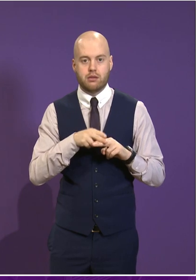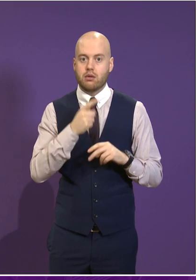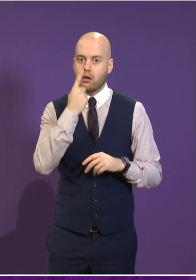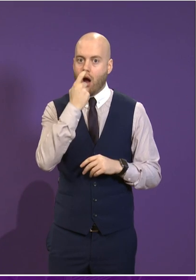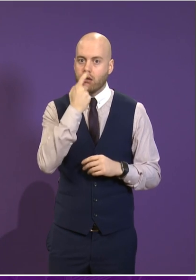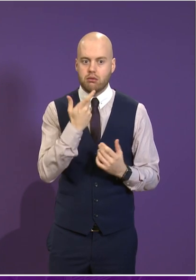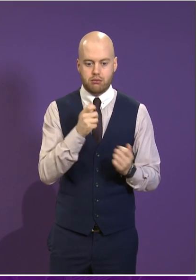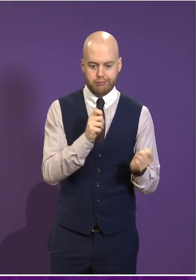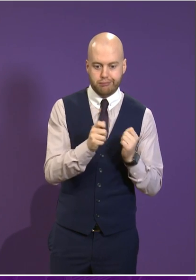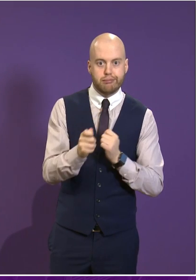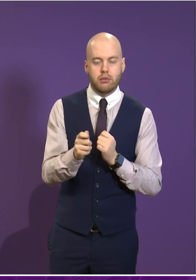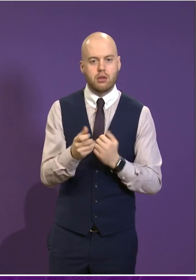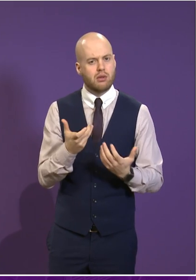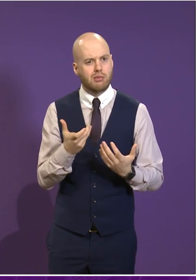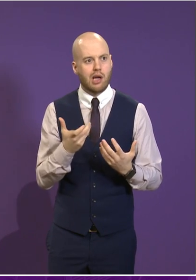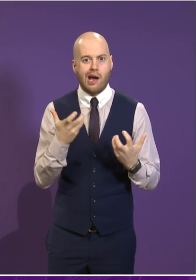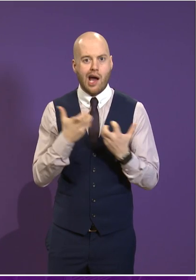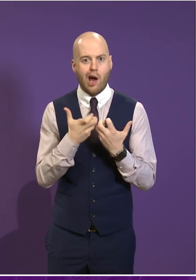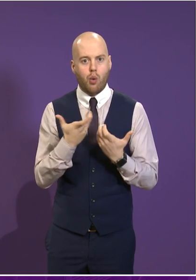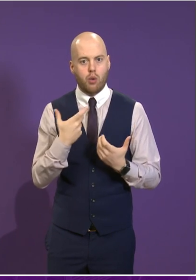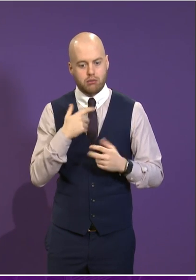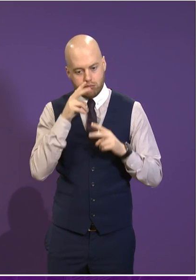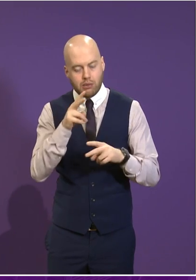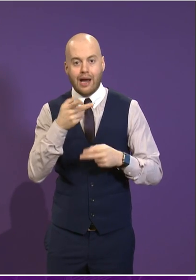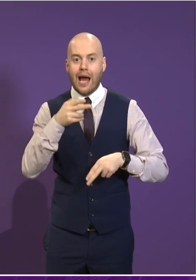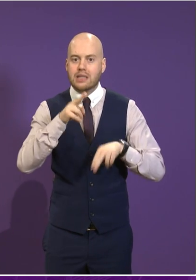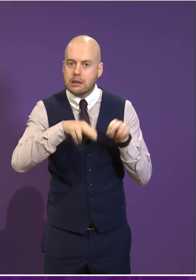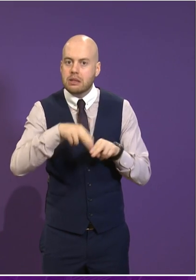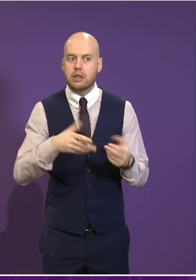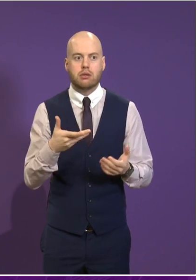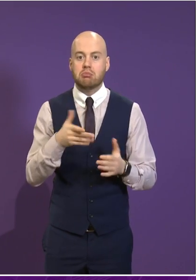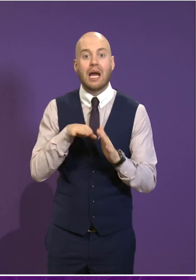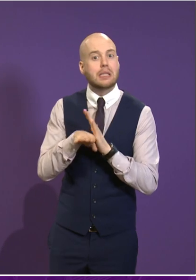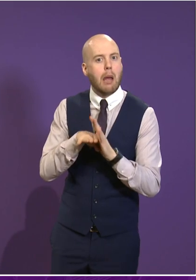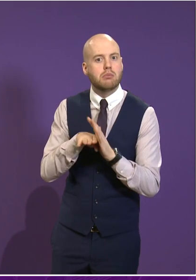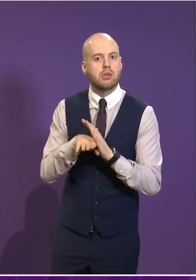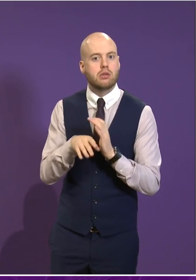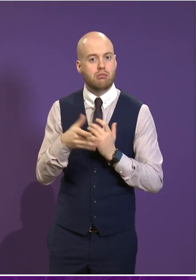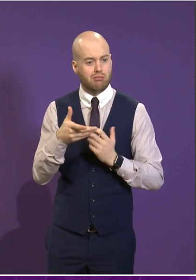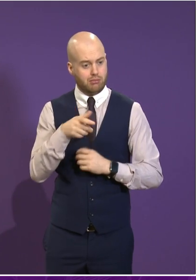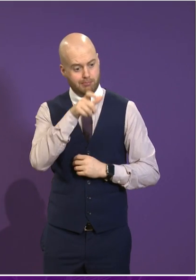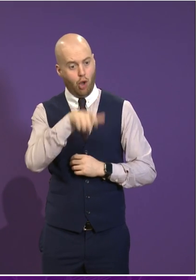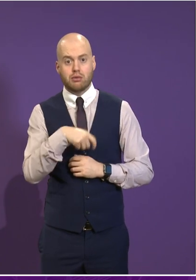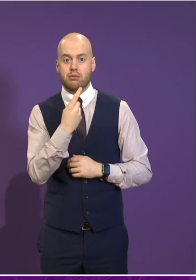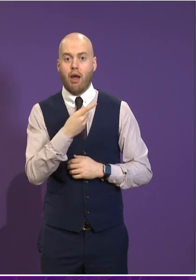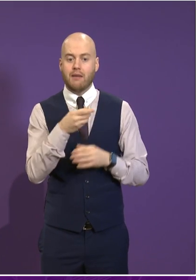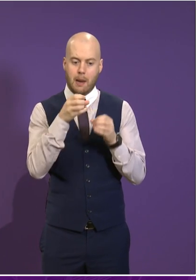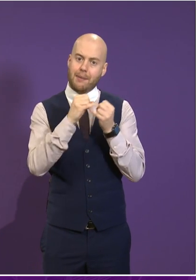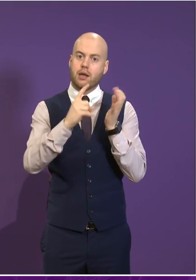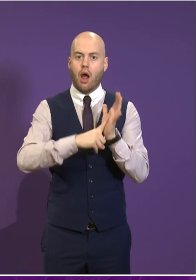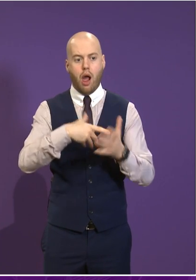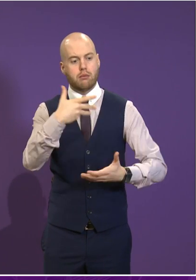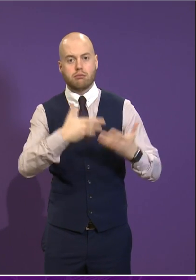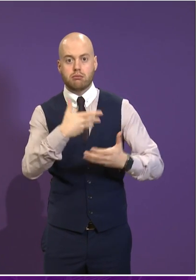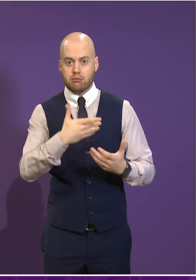doing something like that, how do we then look at assessments and exams? So if someone's BSL, do we